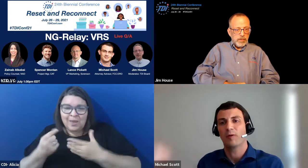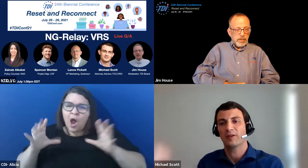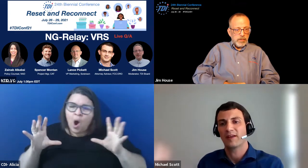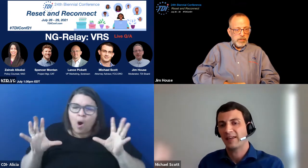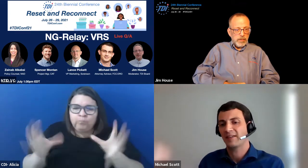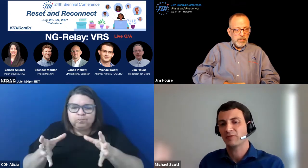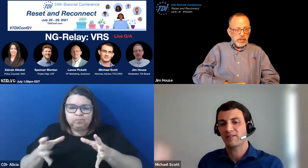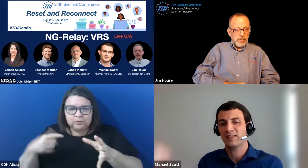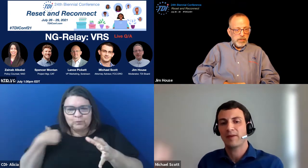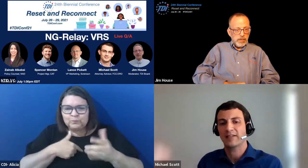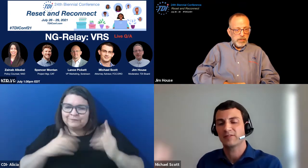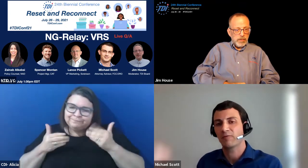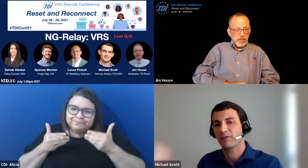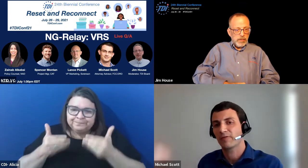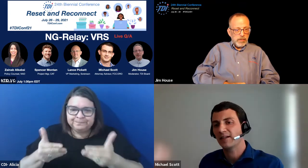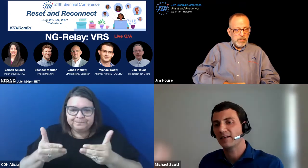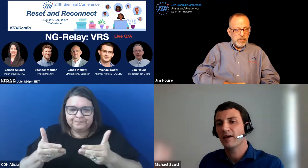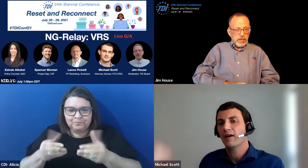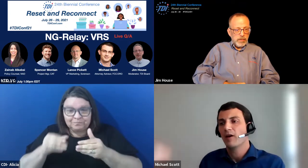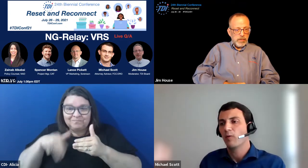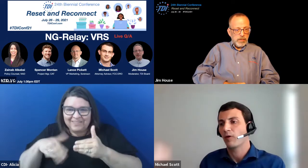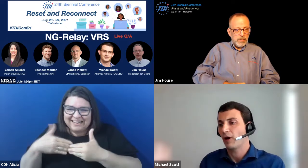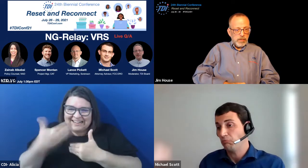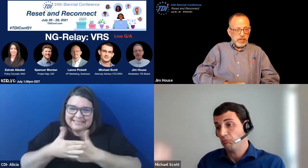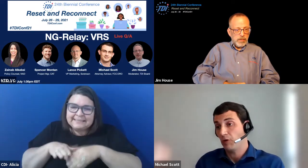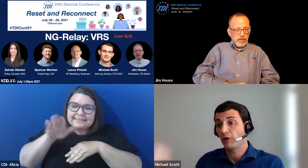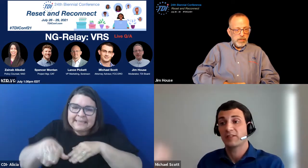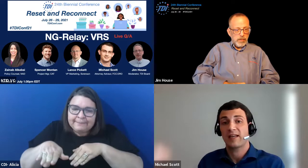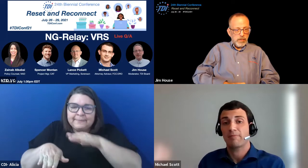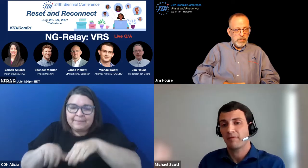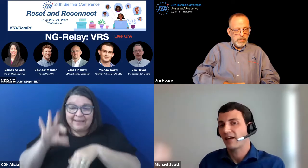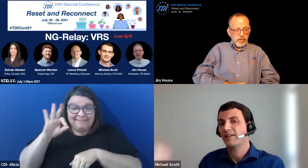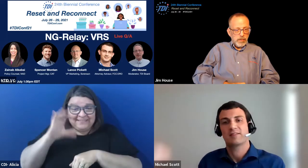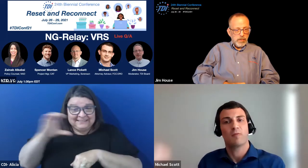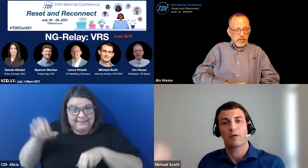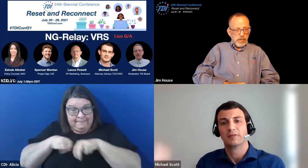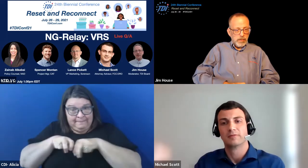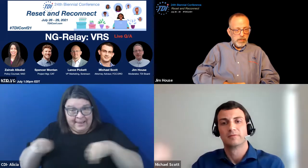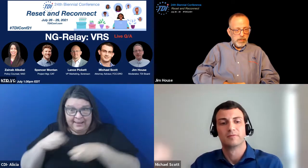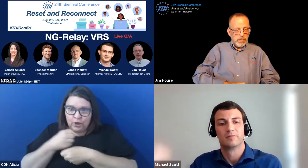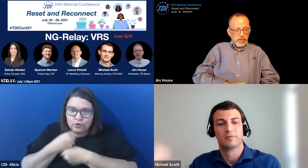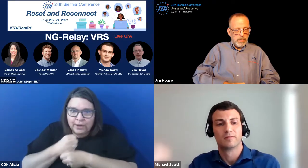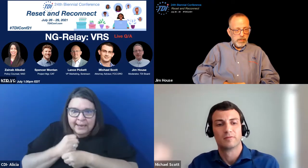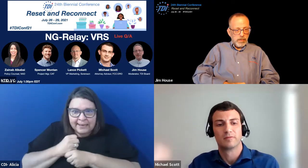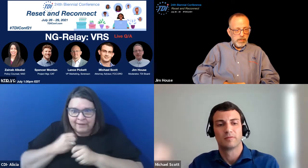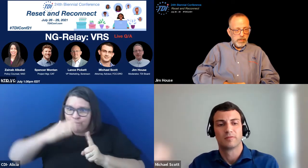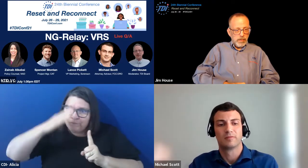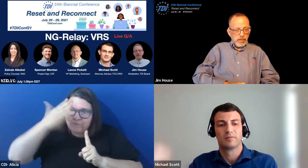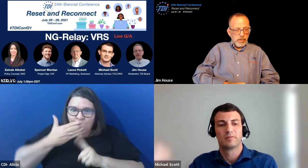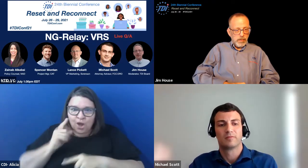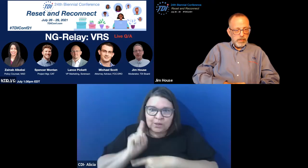step forward. I think those FCC panels that were created were a good step. I'd like to see more.